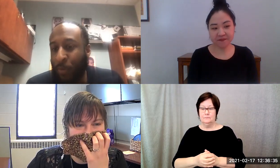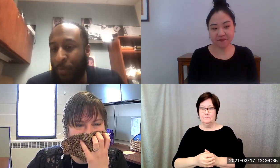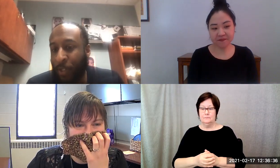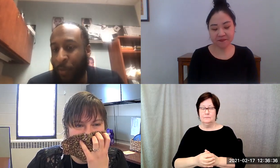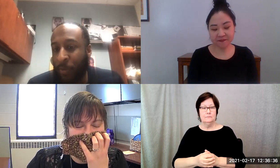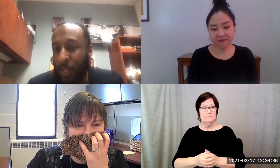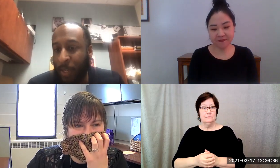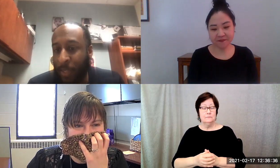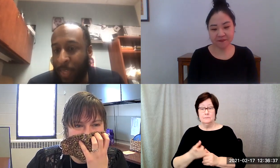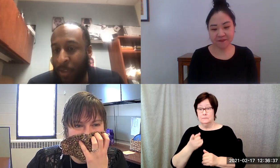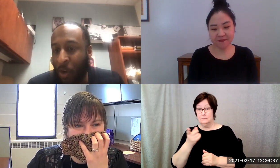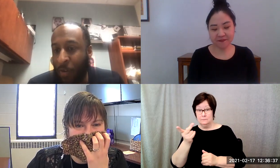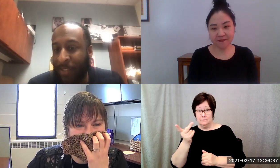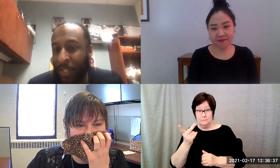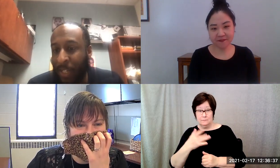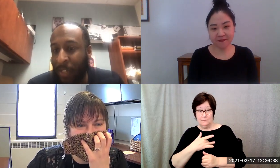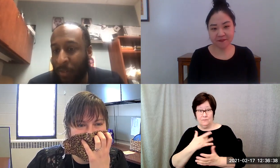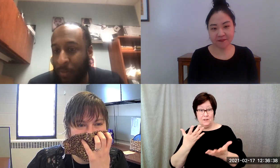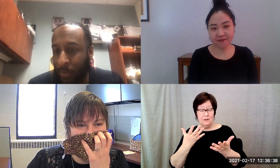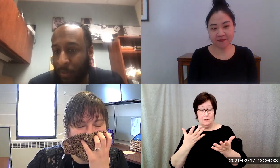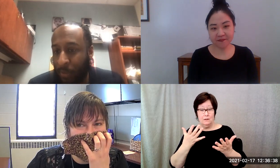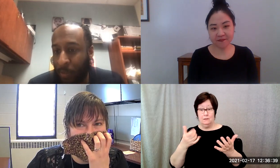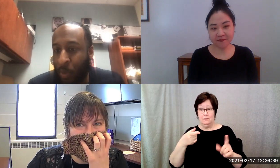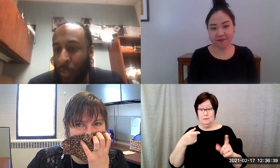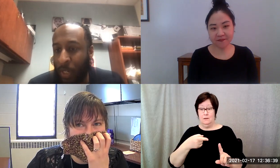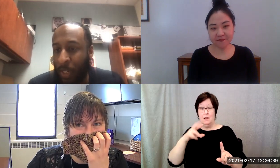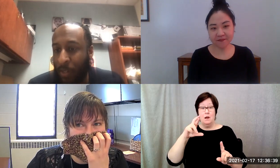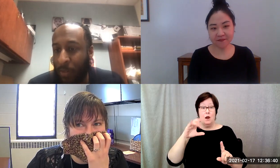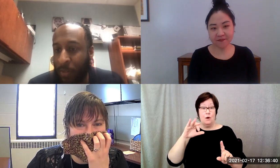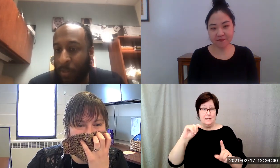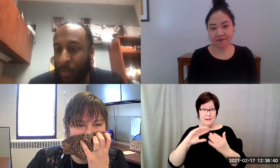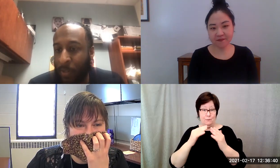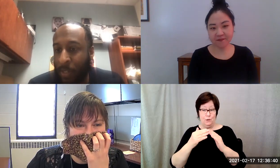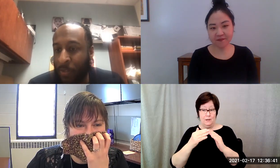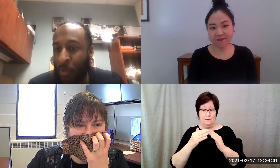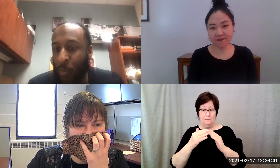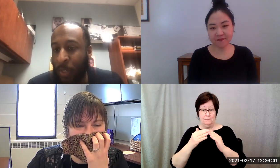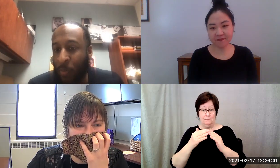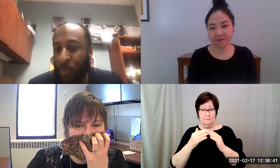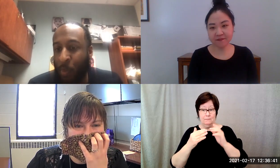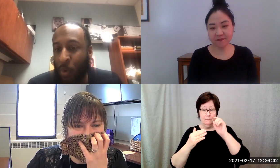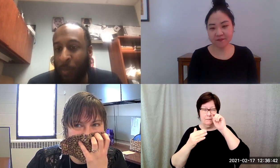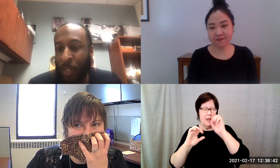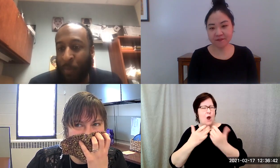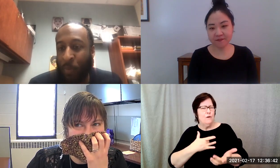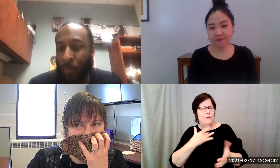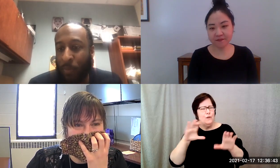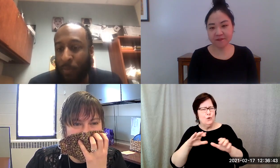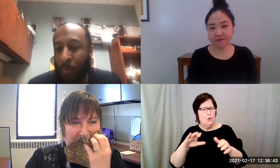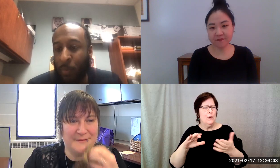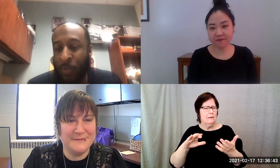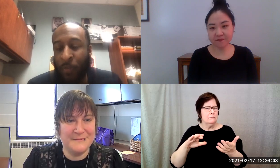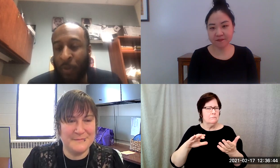you both feel that the RIT community is doing with supporting